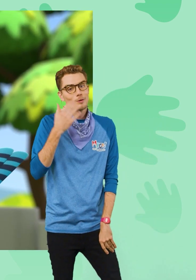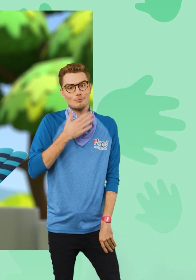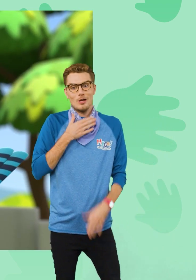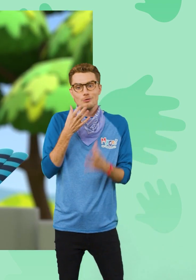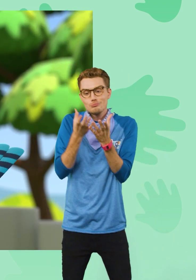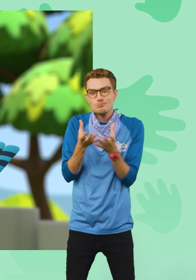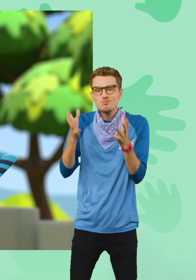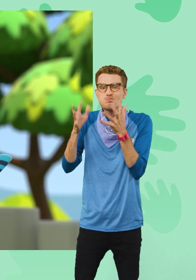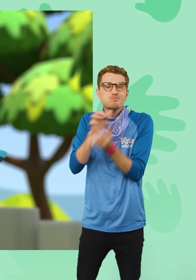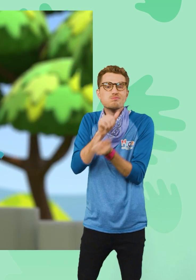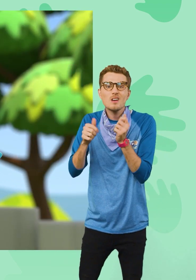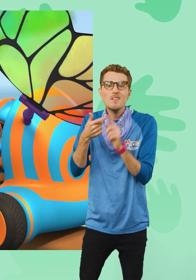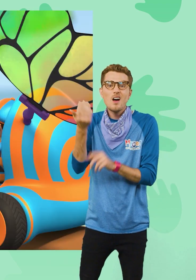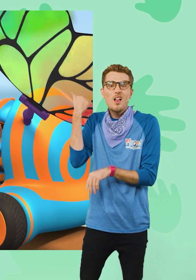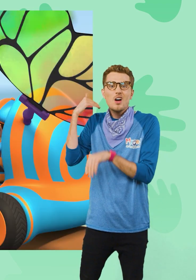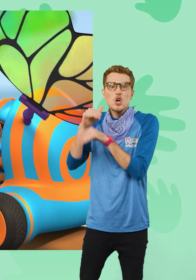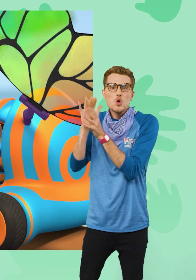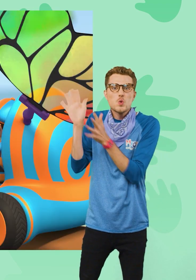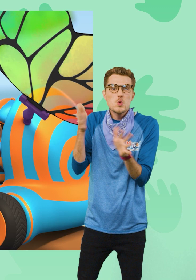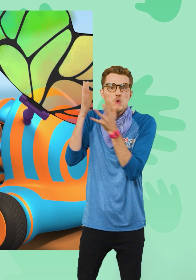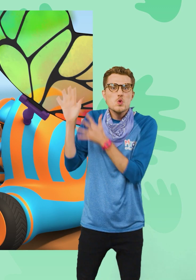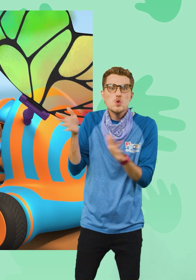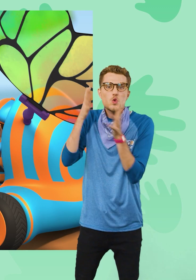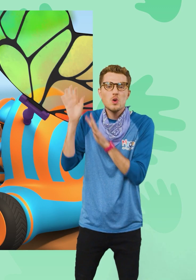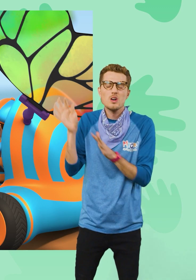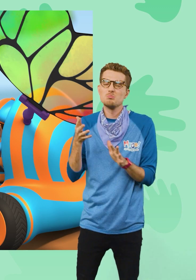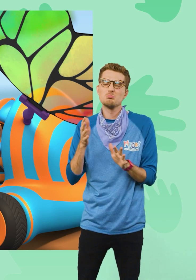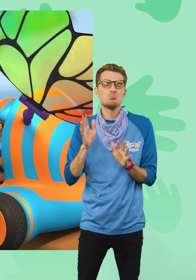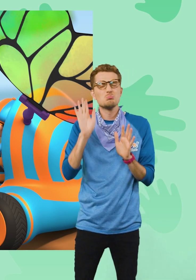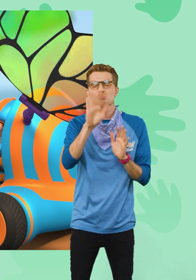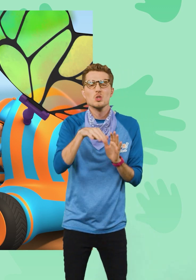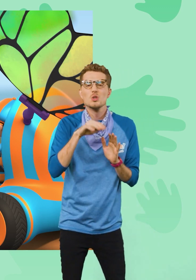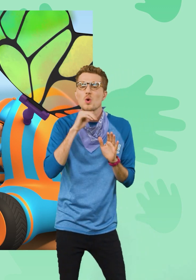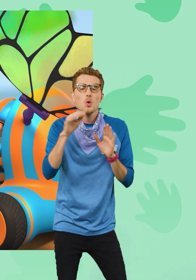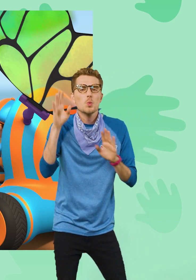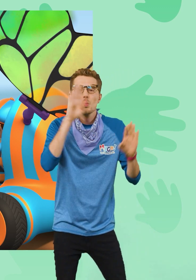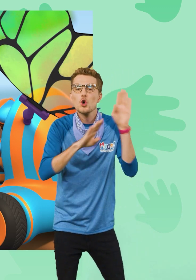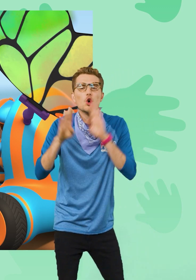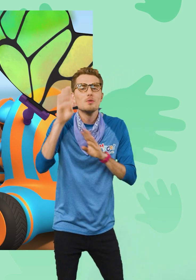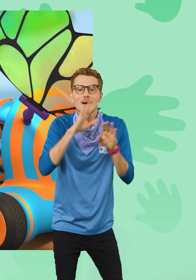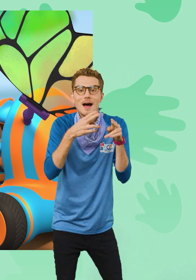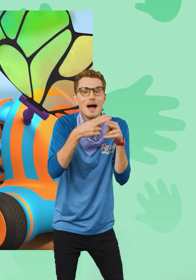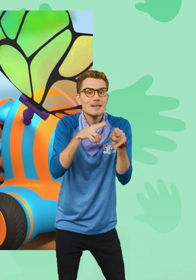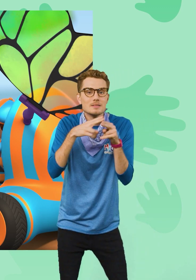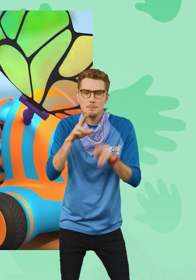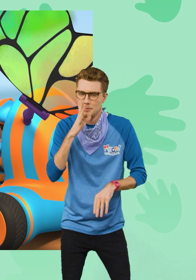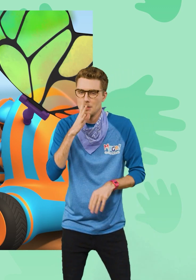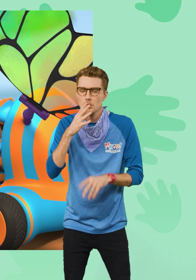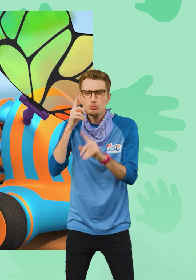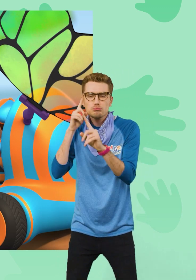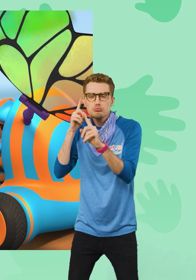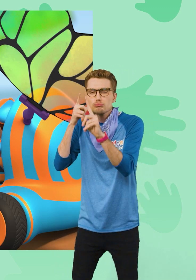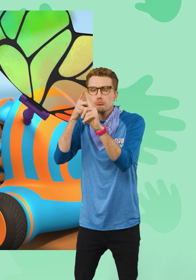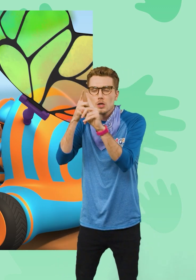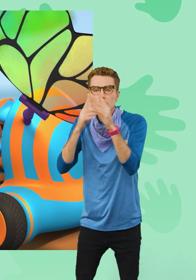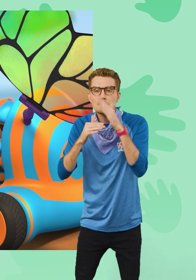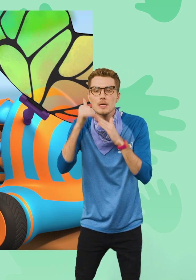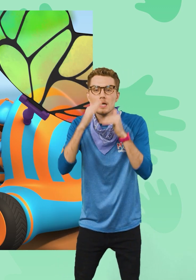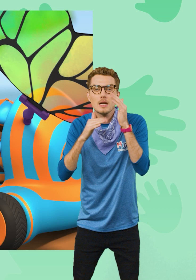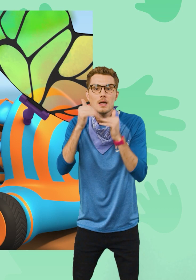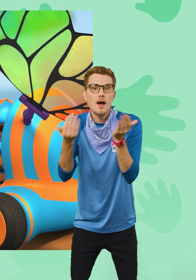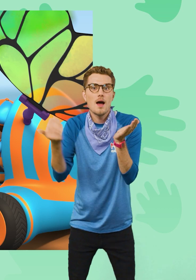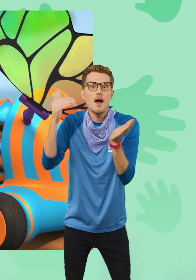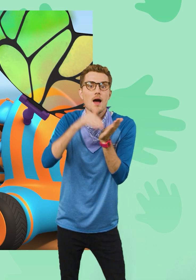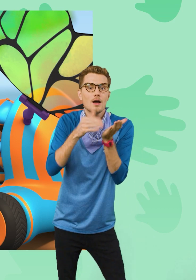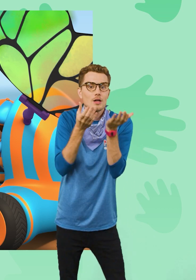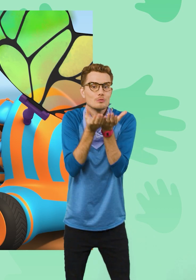D.Bo. I'm Jody. My nest was damaged in a storm last night. Oh, don't worry, Eggies. Mama's